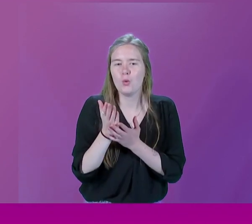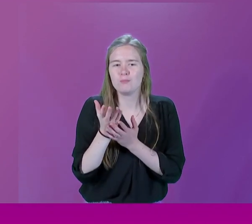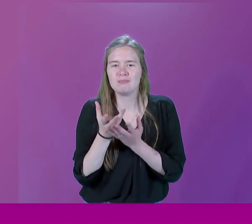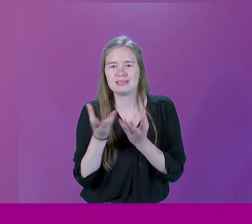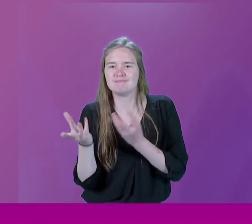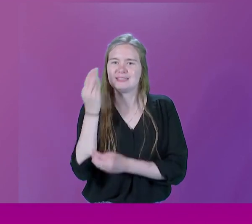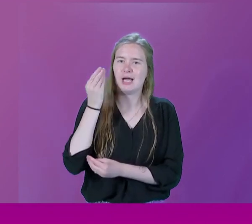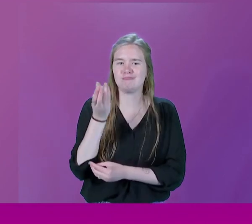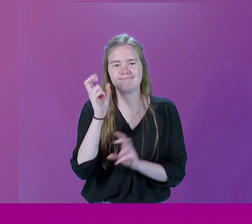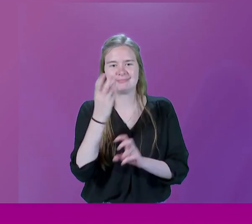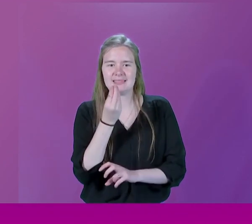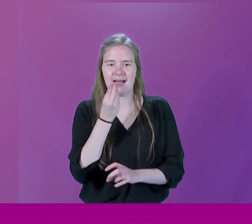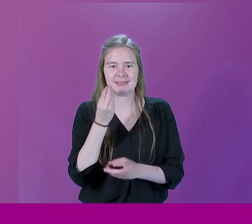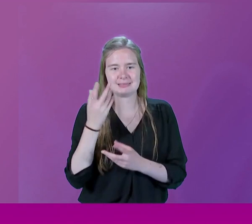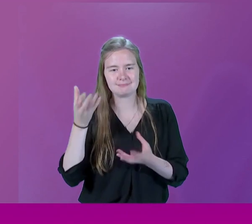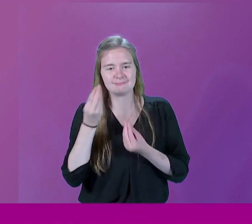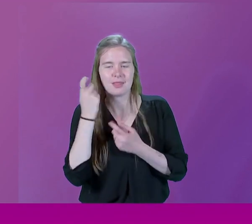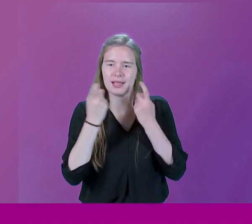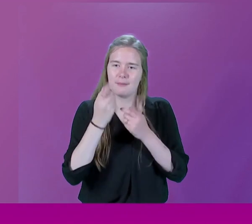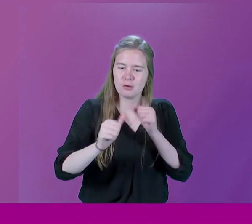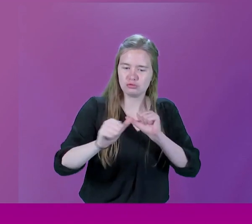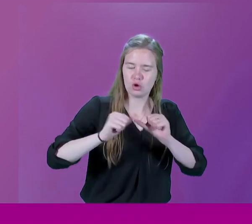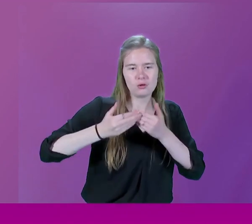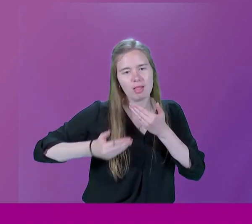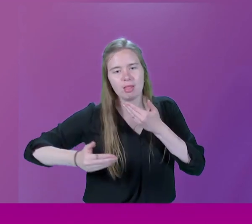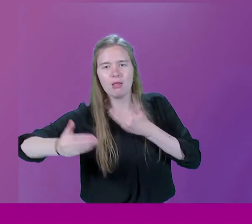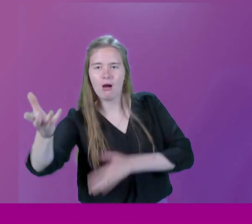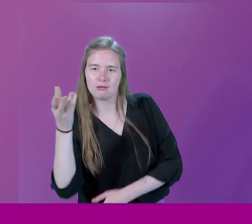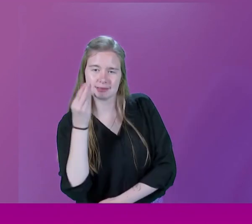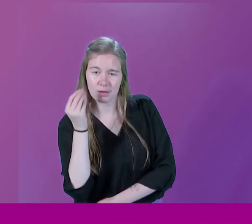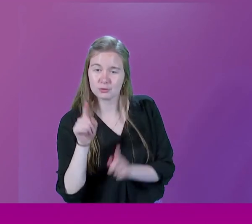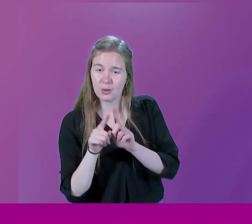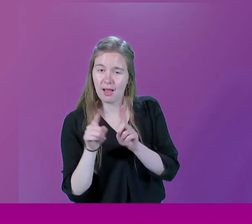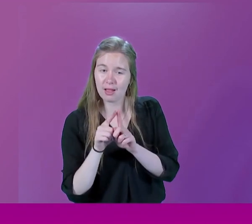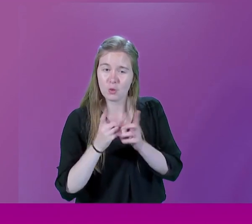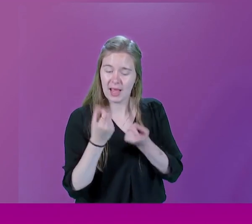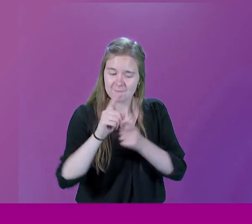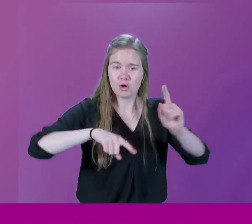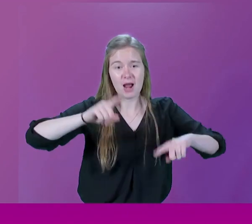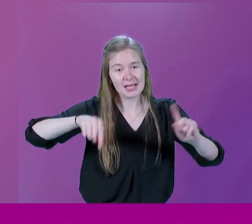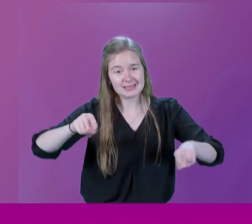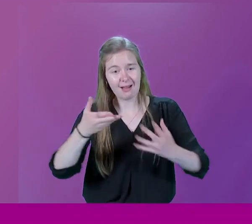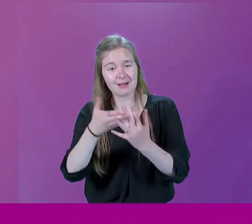diet. And so thinking about short and long sounds. So, they're already